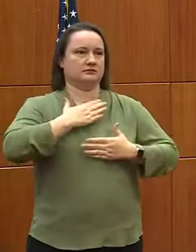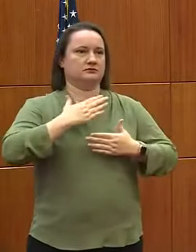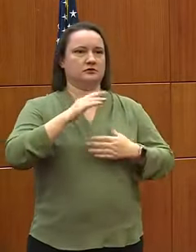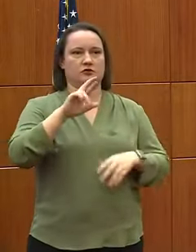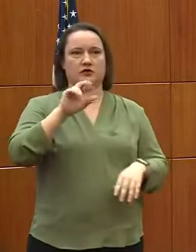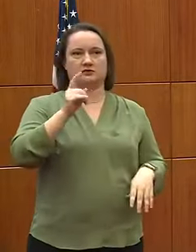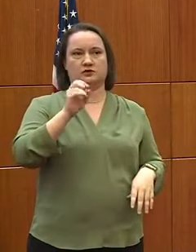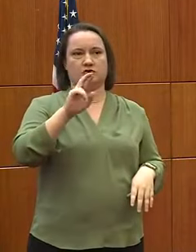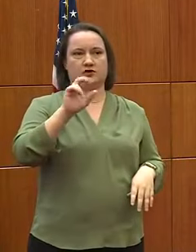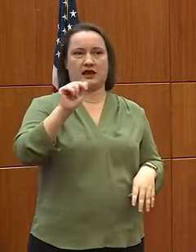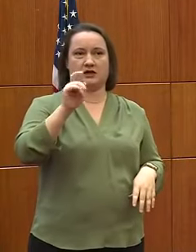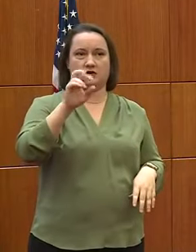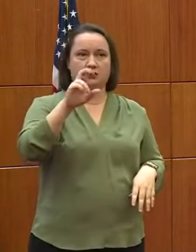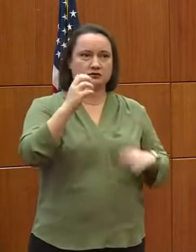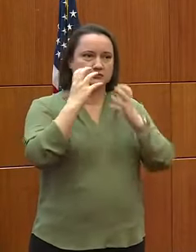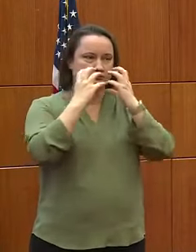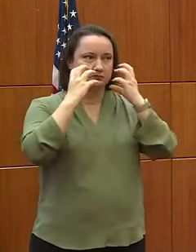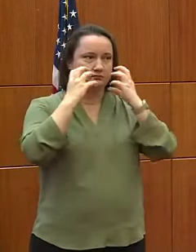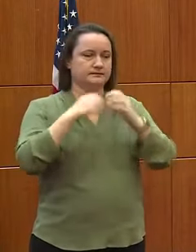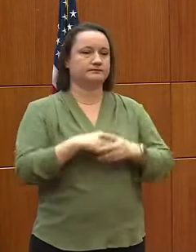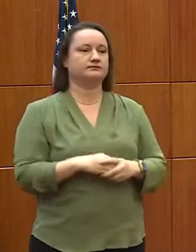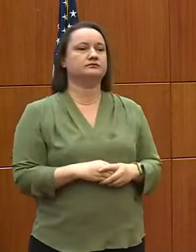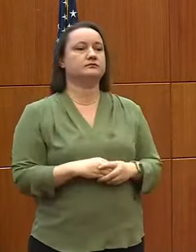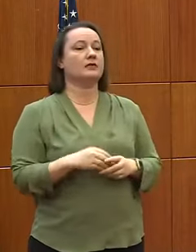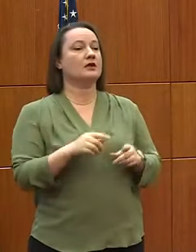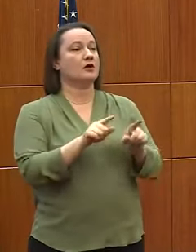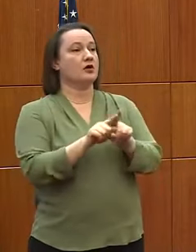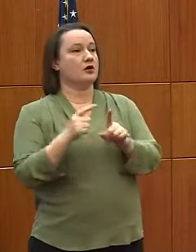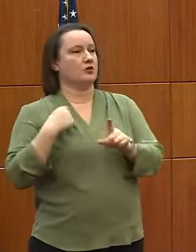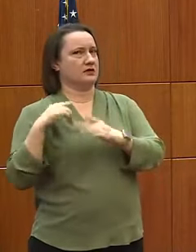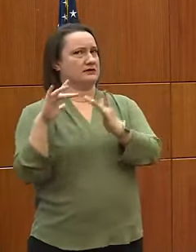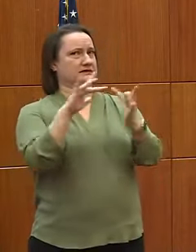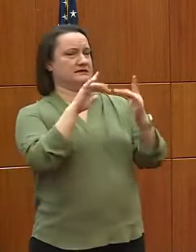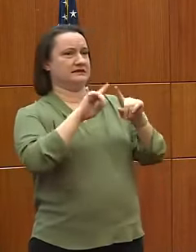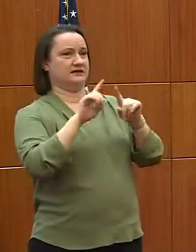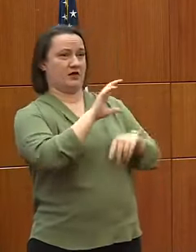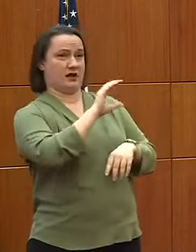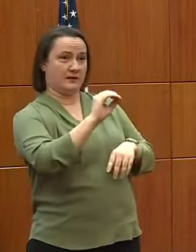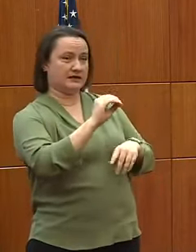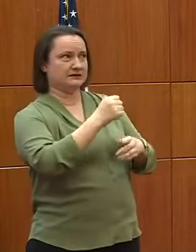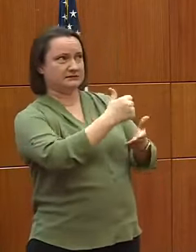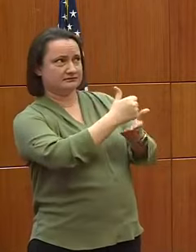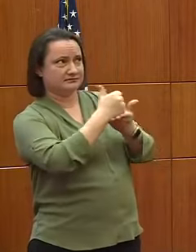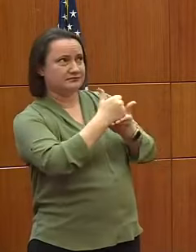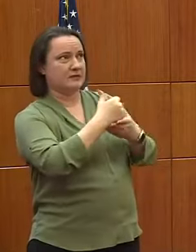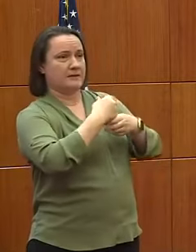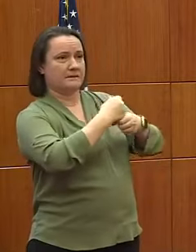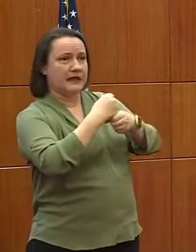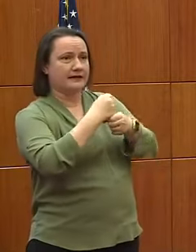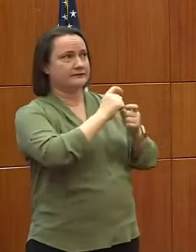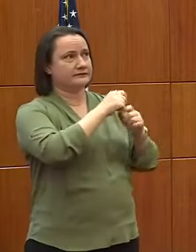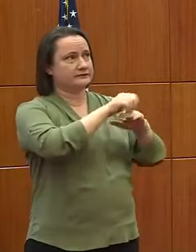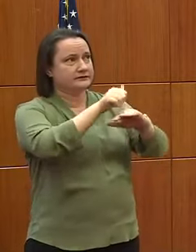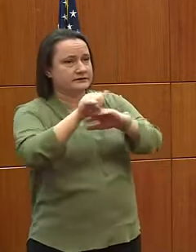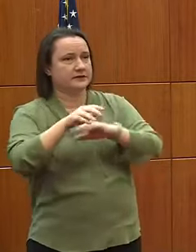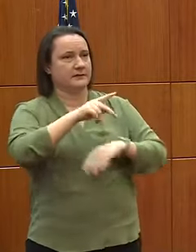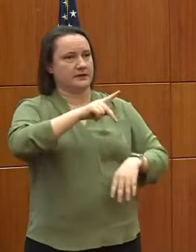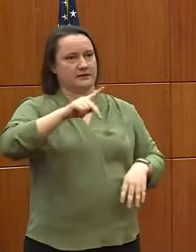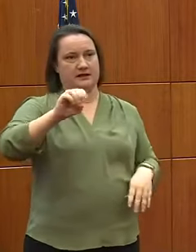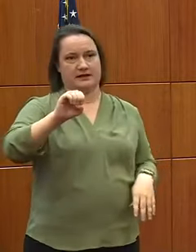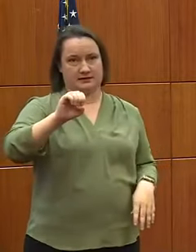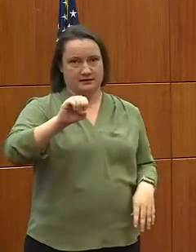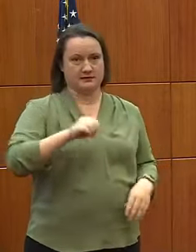are also actively reaching out to companies for help making and distributing PPE. My team has